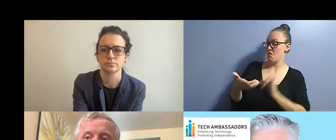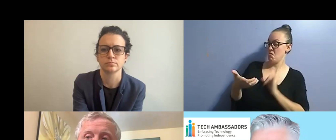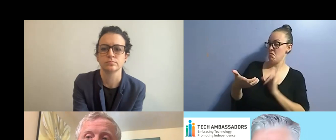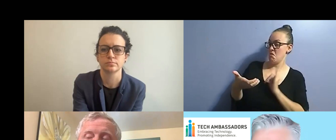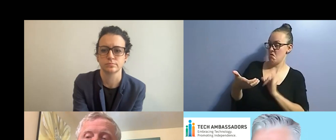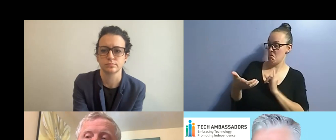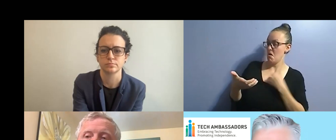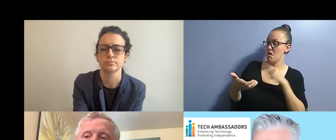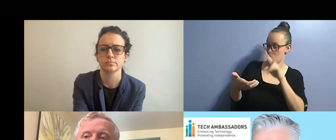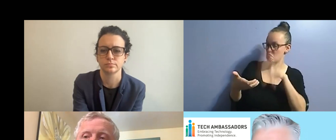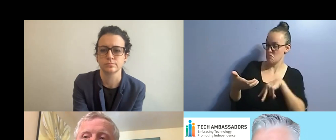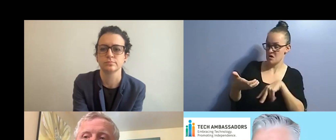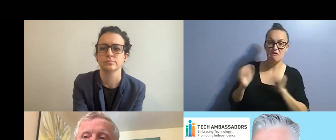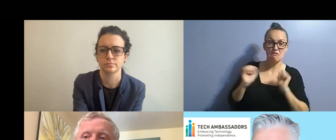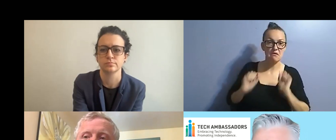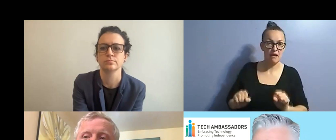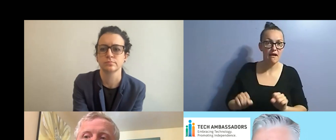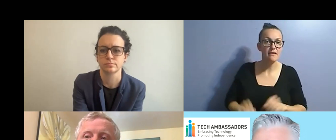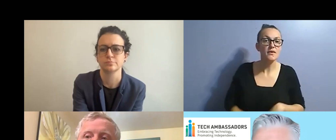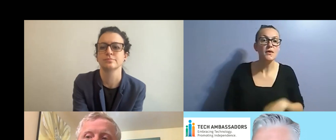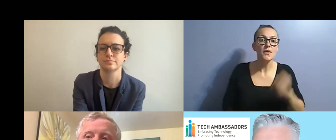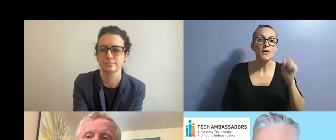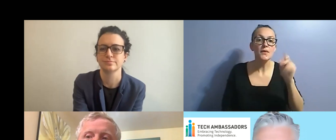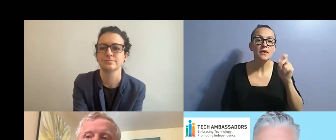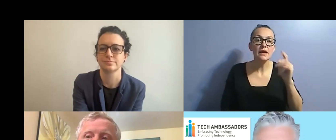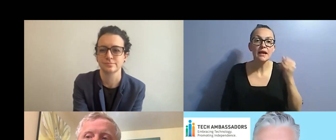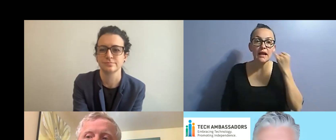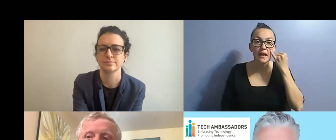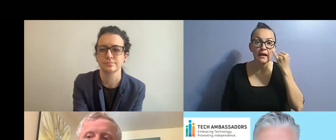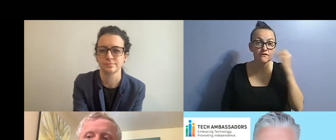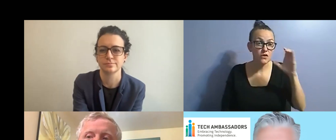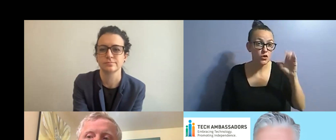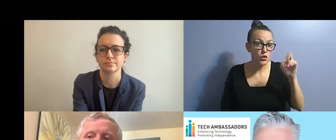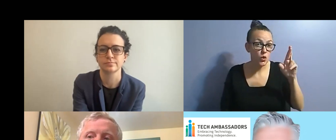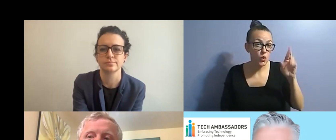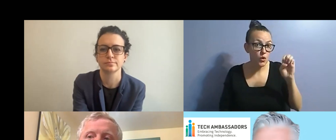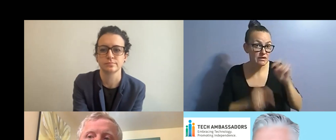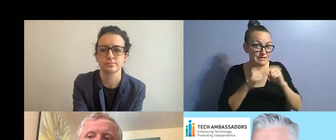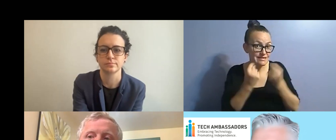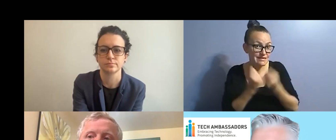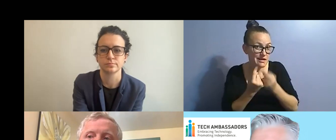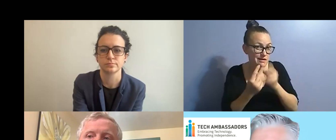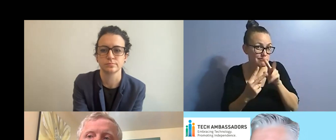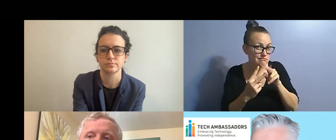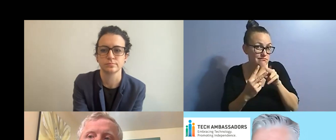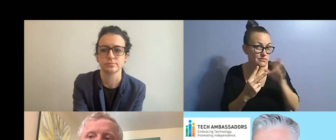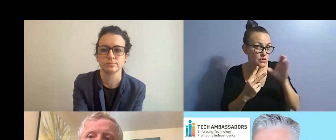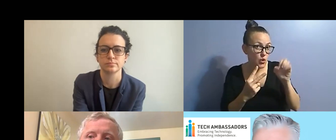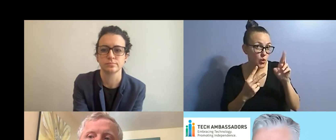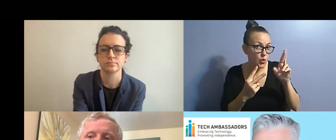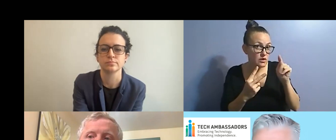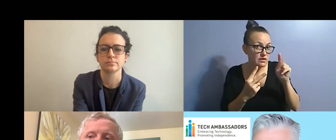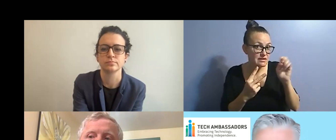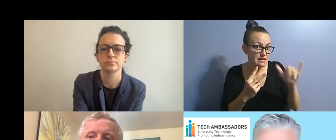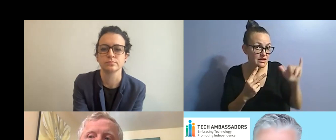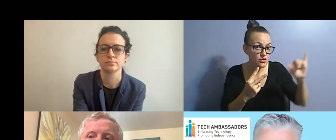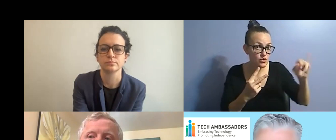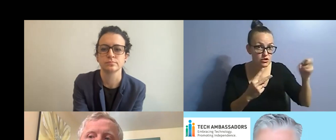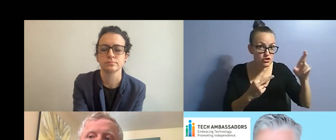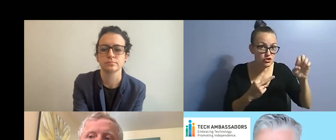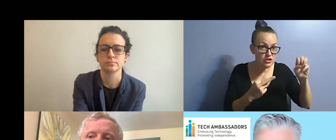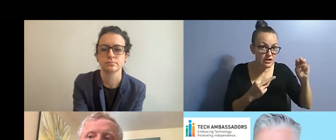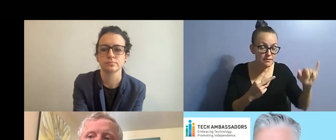If I could have one of our core team, Courtney or Jeremy, if you guys can ask a question. We